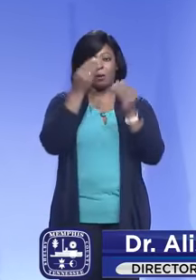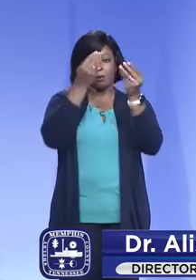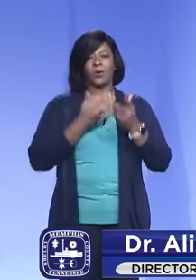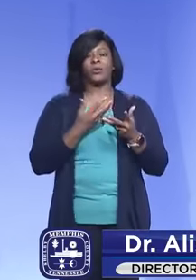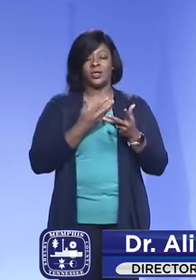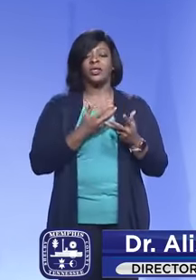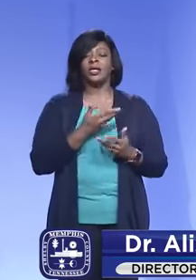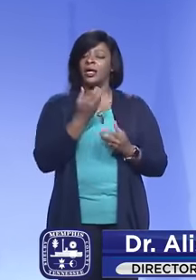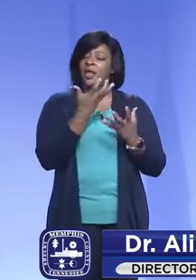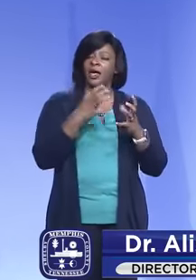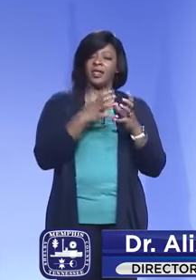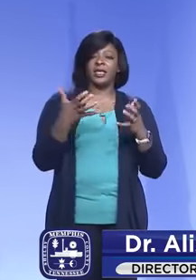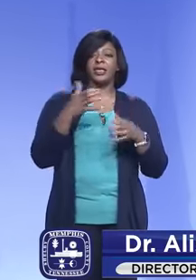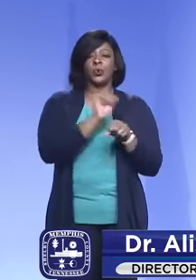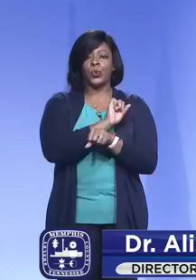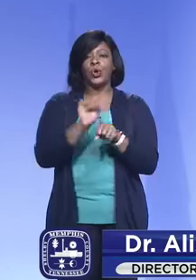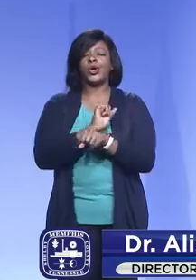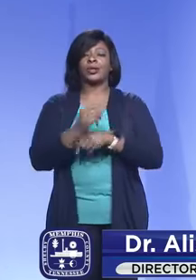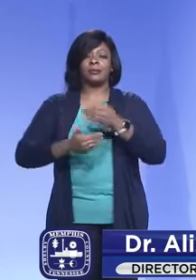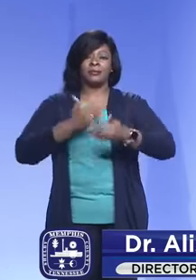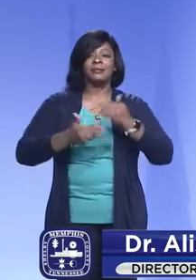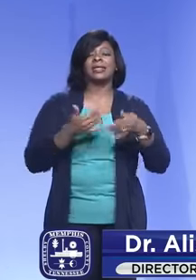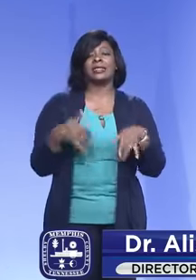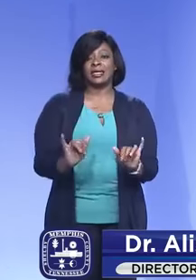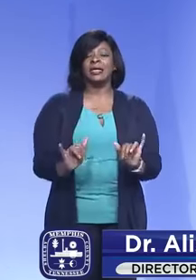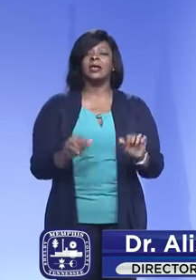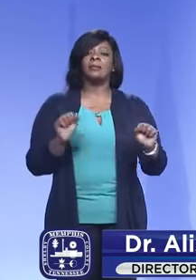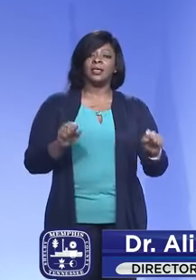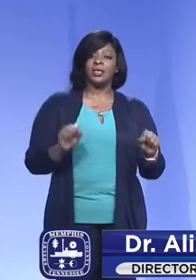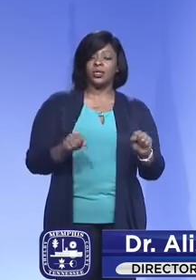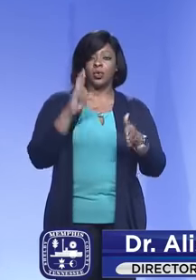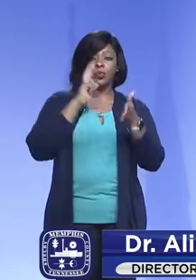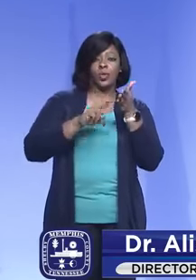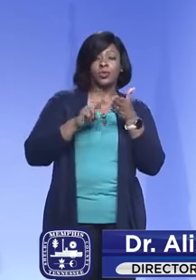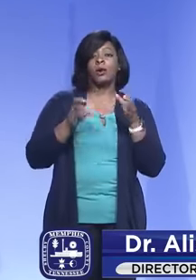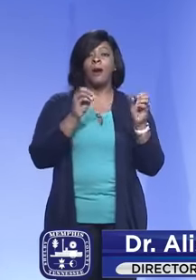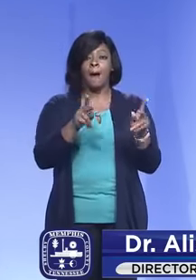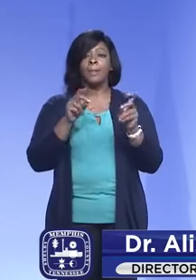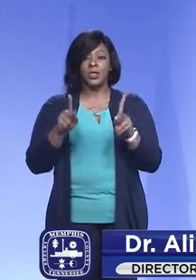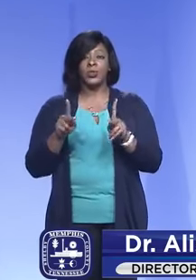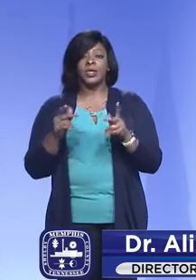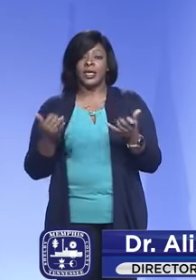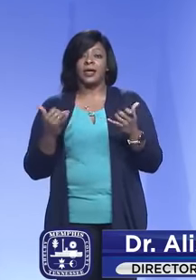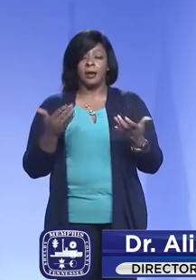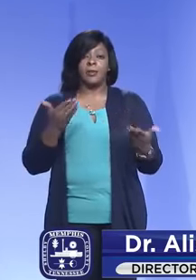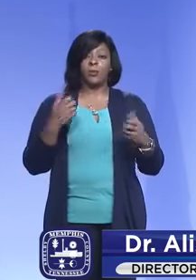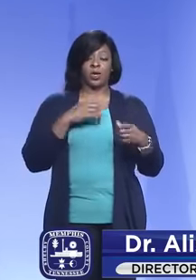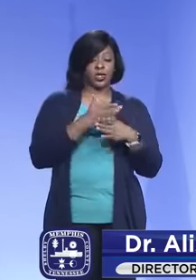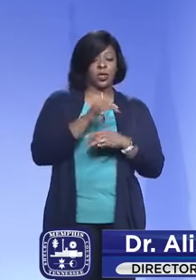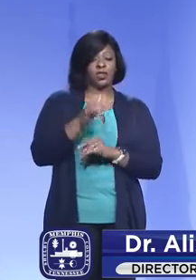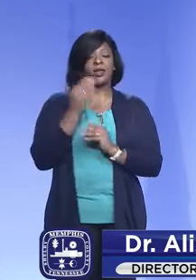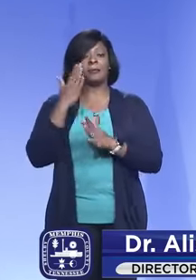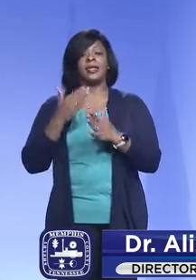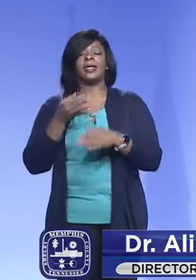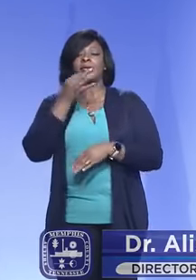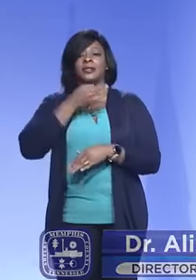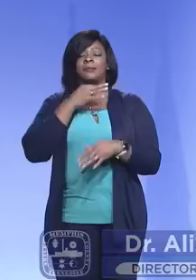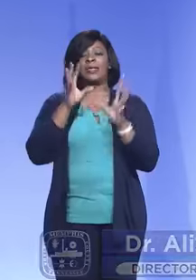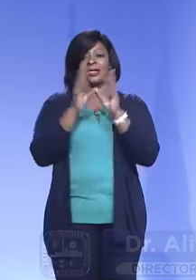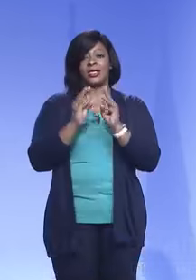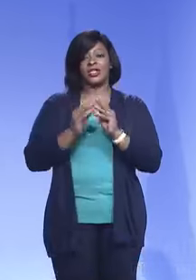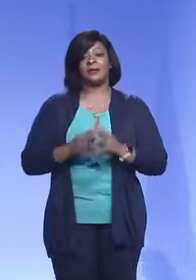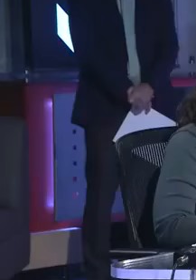a lot of things in the works, and there's some potential research opportunities, and perhaps we can share those in an upcoming